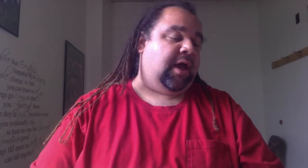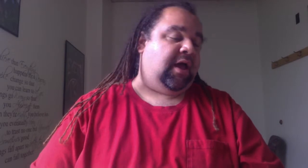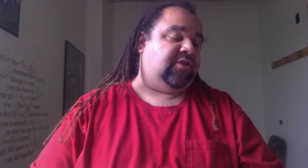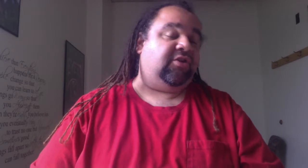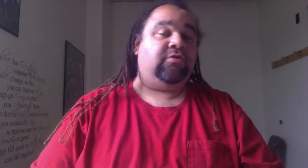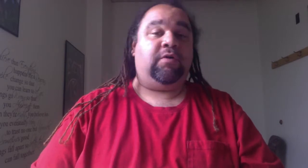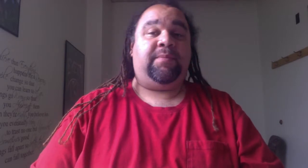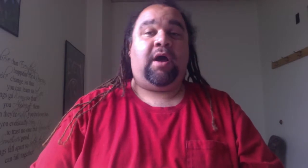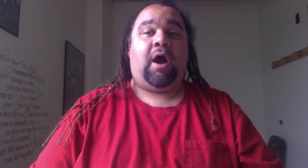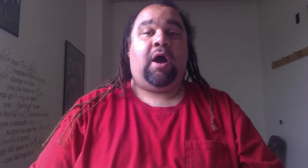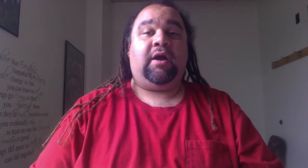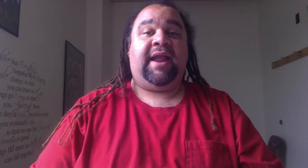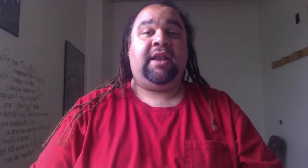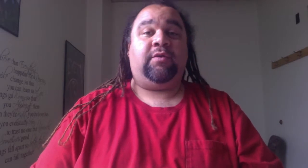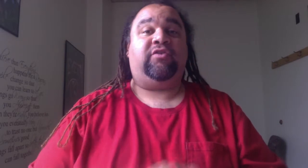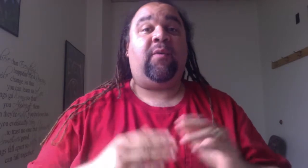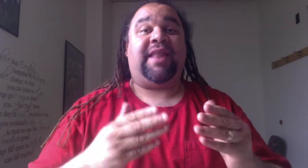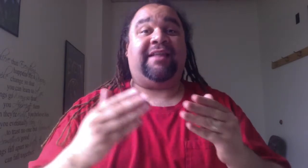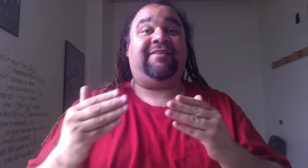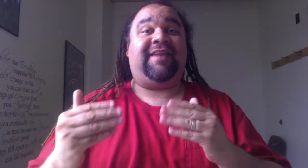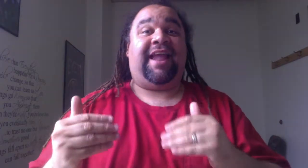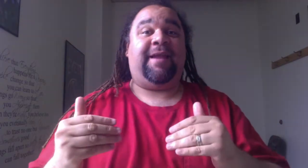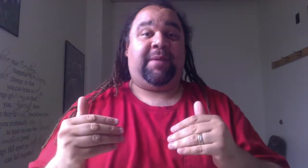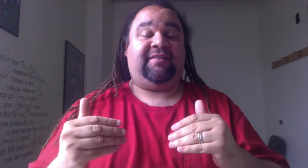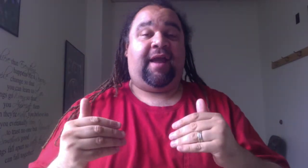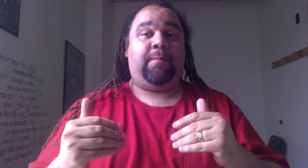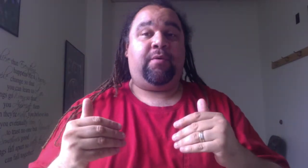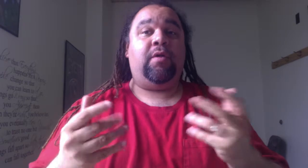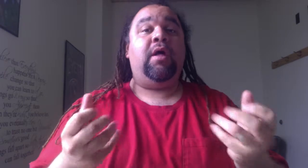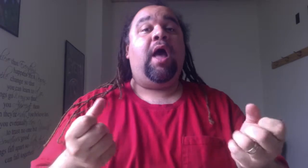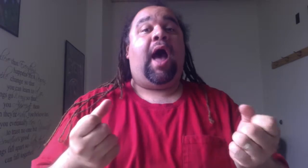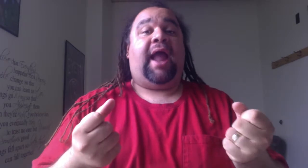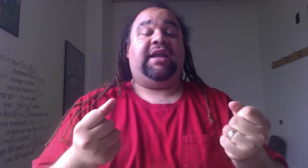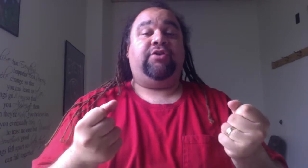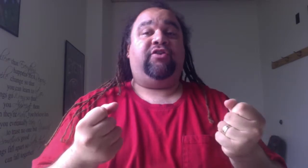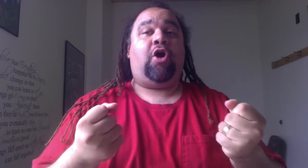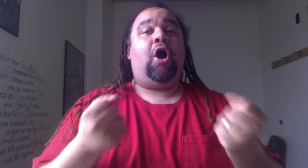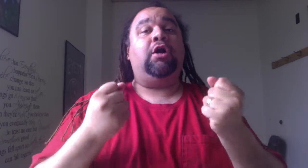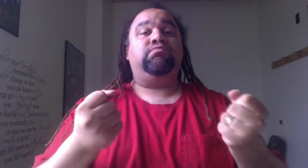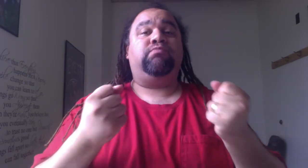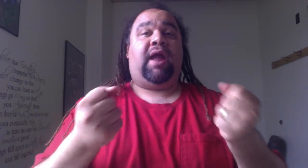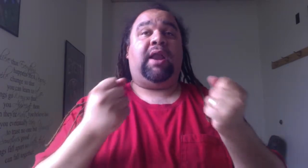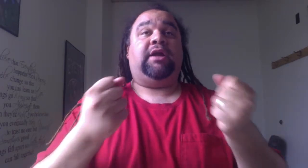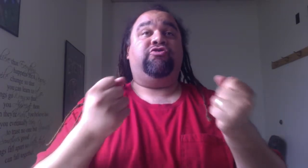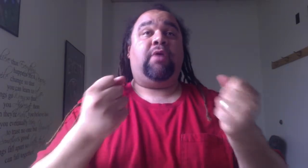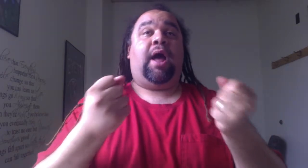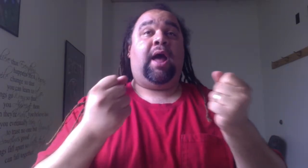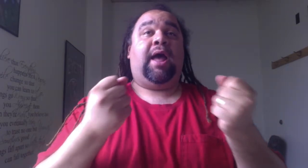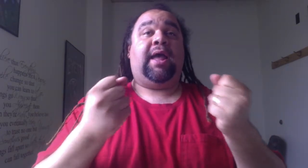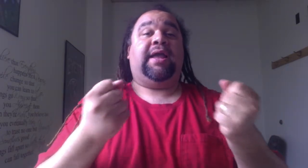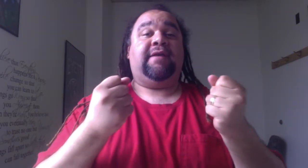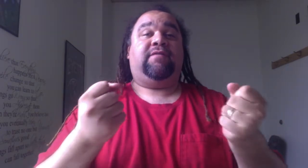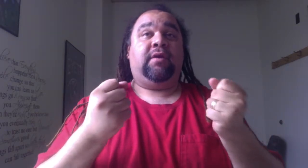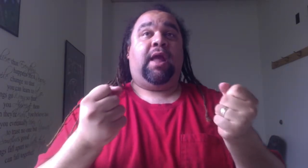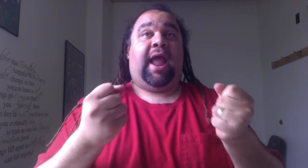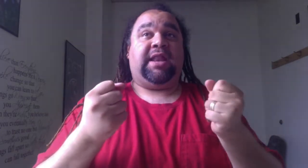The third group are handles. So in that same example, I can use a car and I can drive. And then when